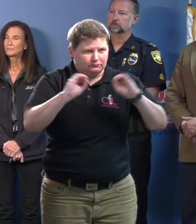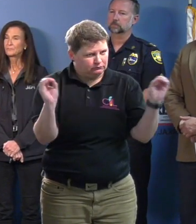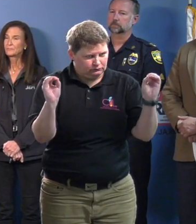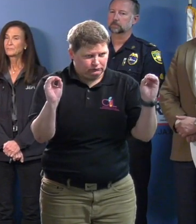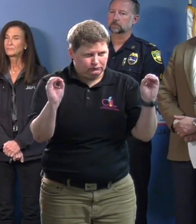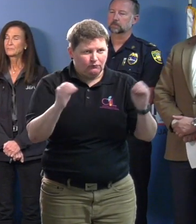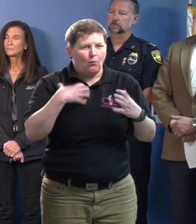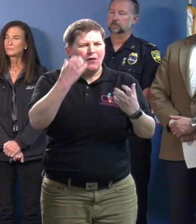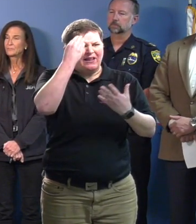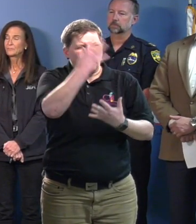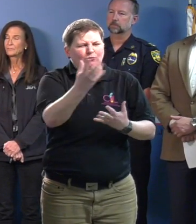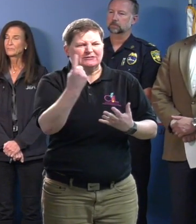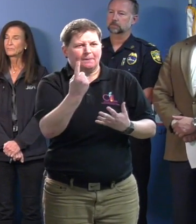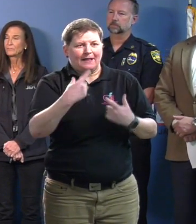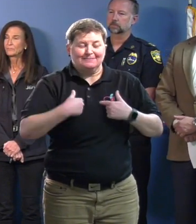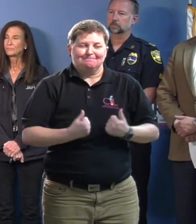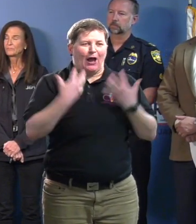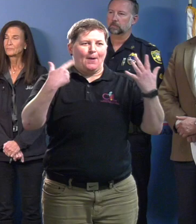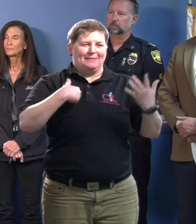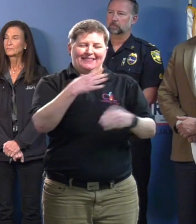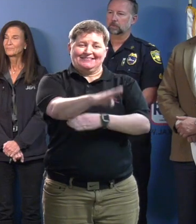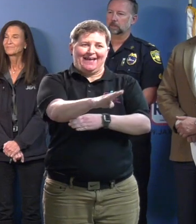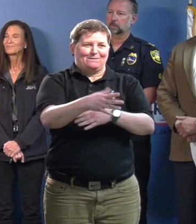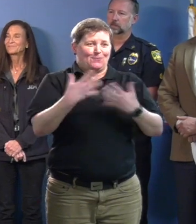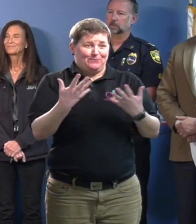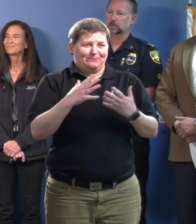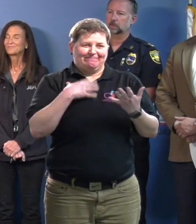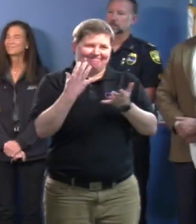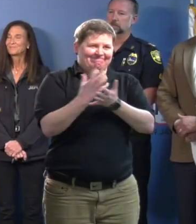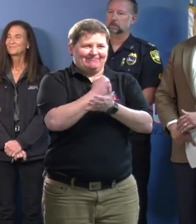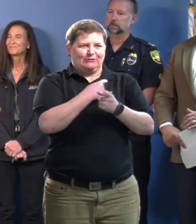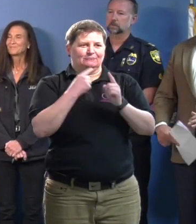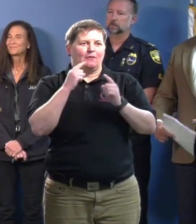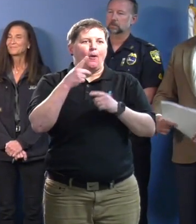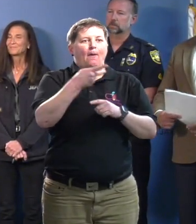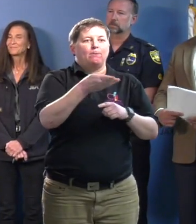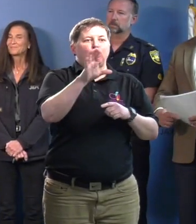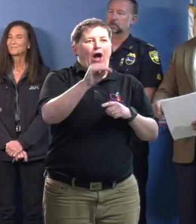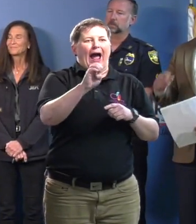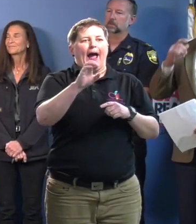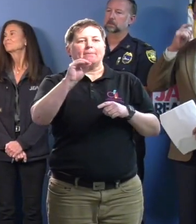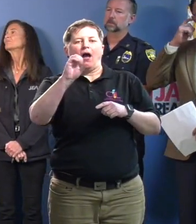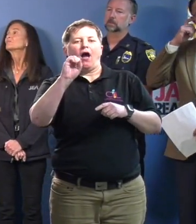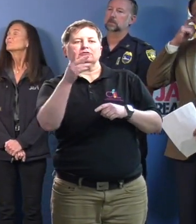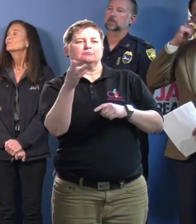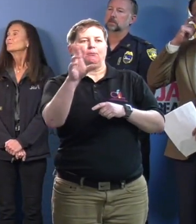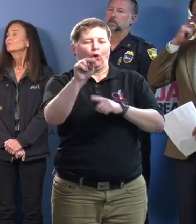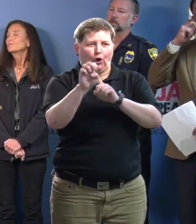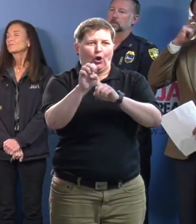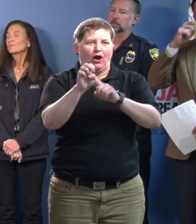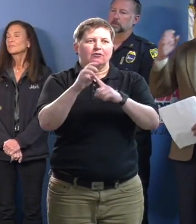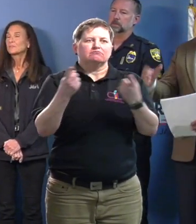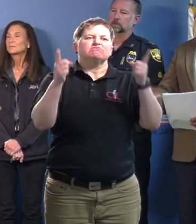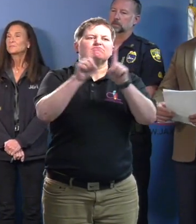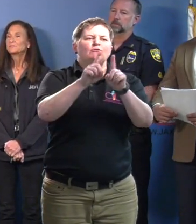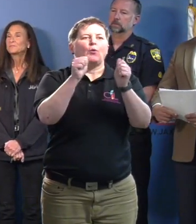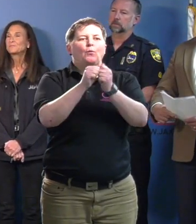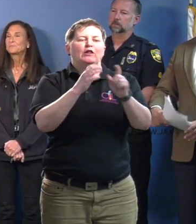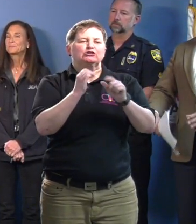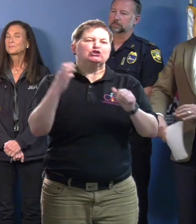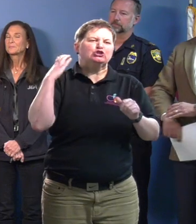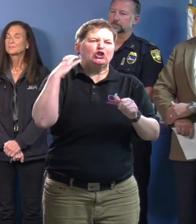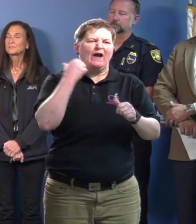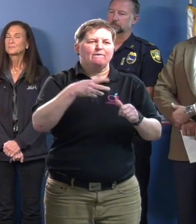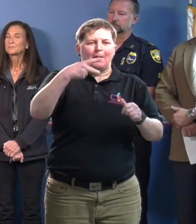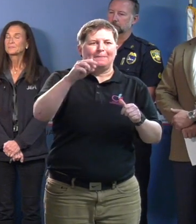this afternoon. I got to go over to the Prime Osborne, joined Chief Powers to send off our 12 emergency